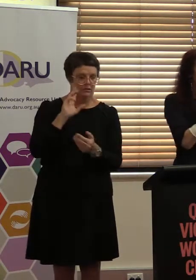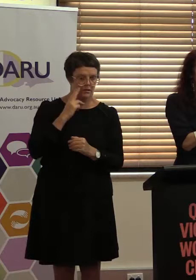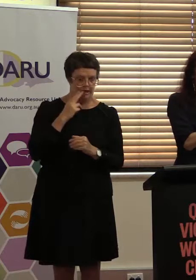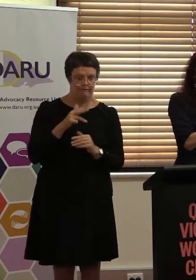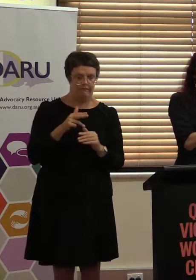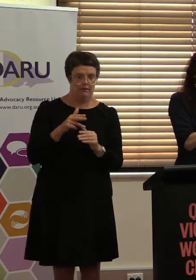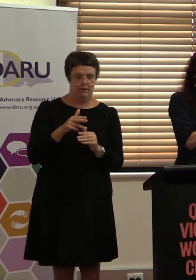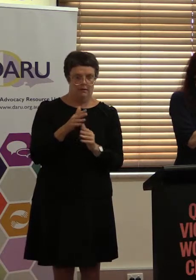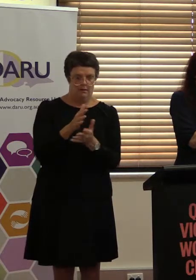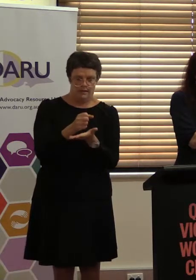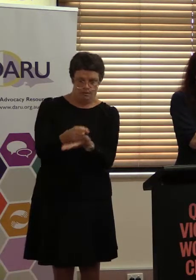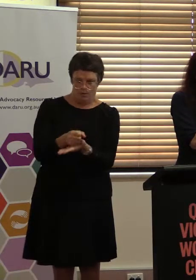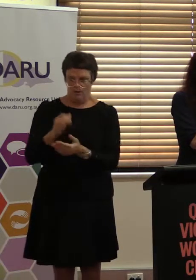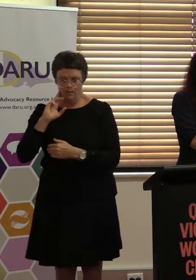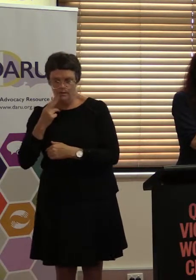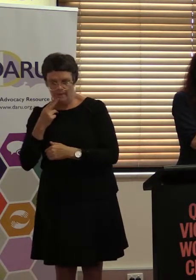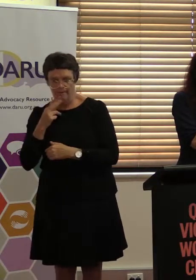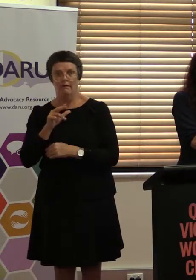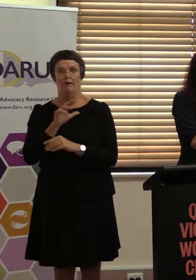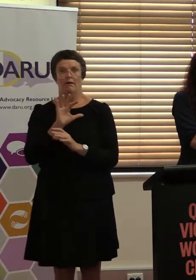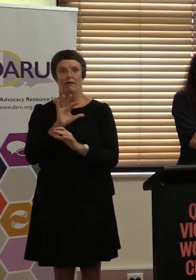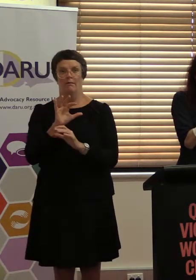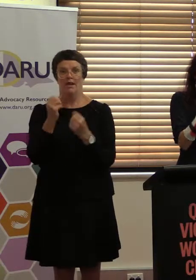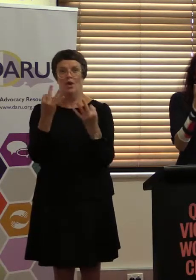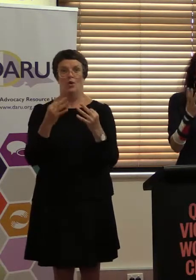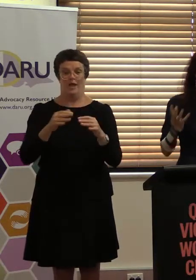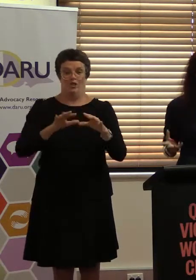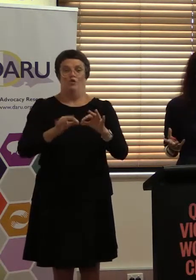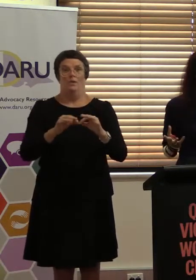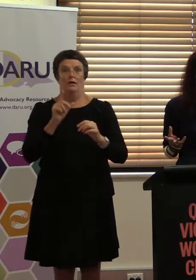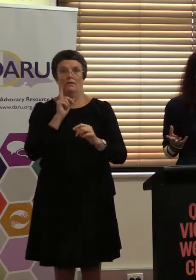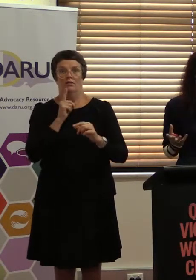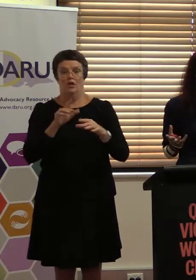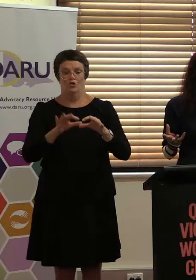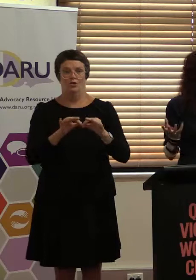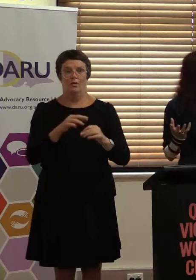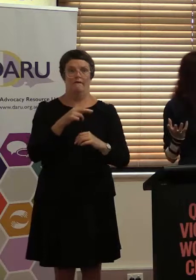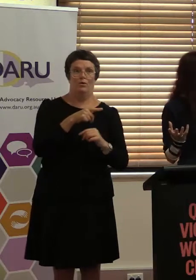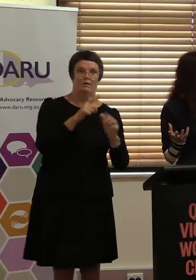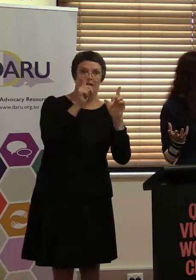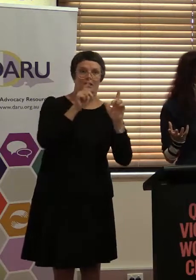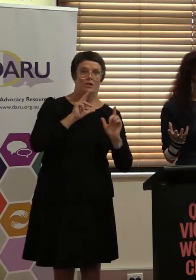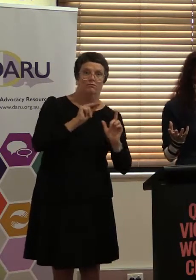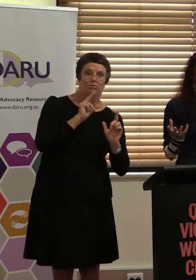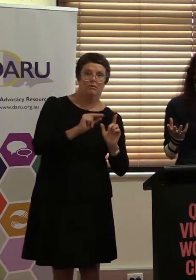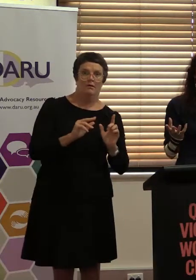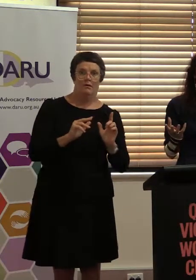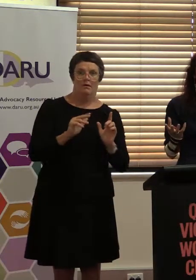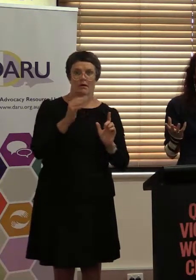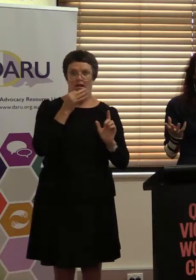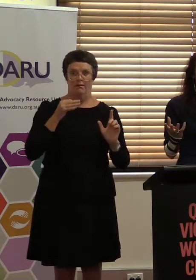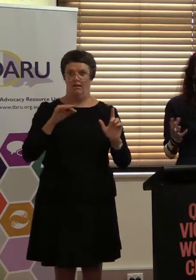no interpreter interpreting for the teacher. So it's fiddling again around the